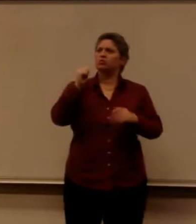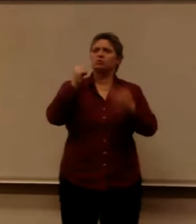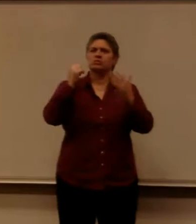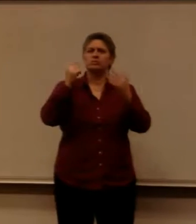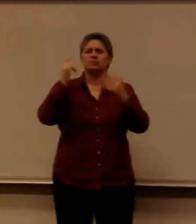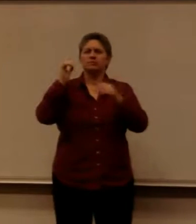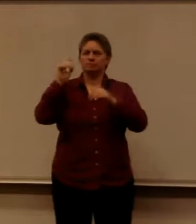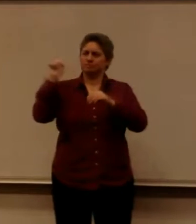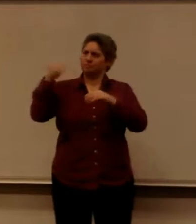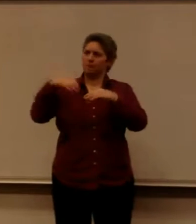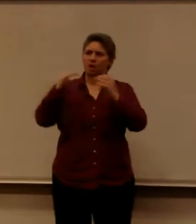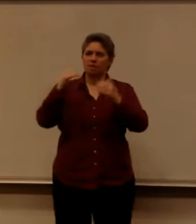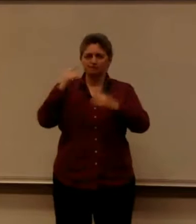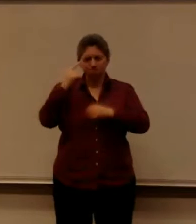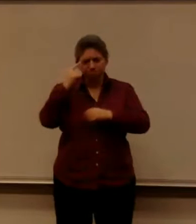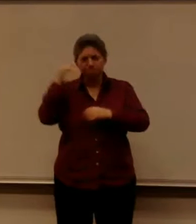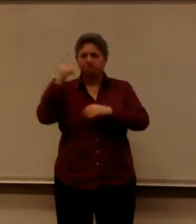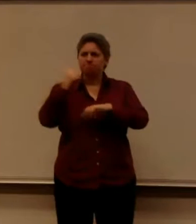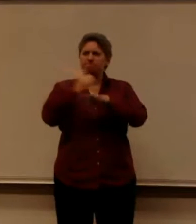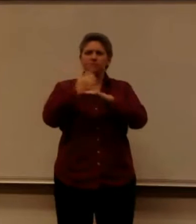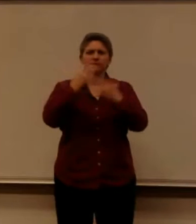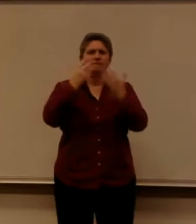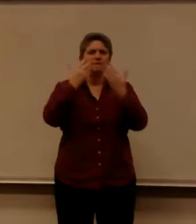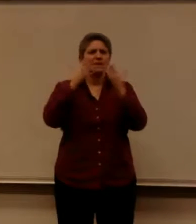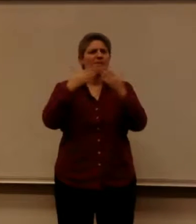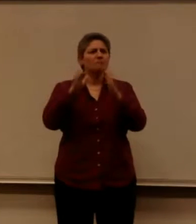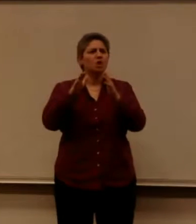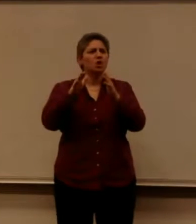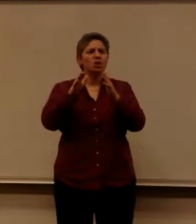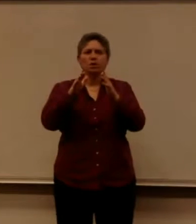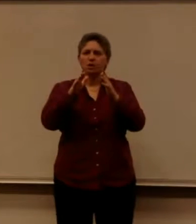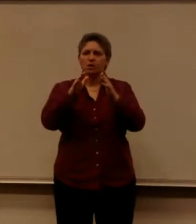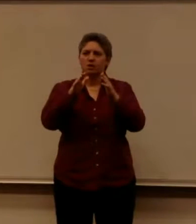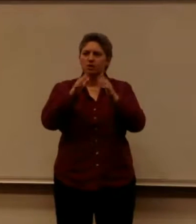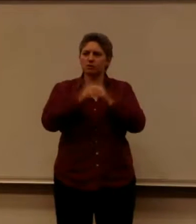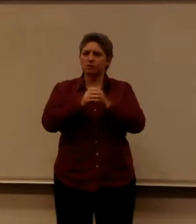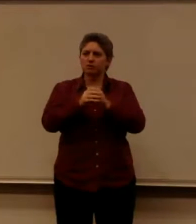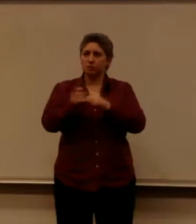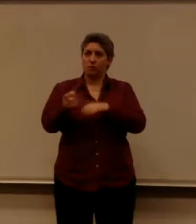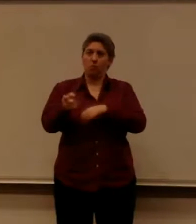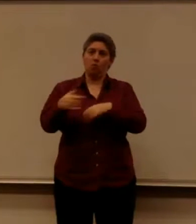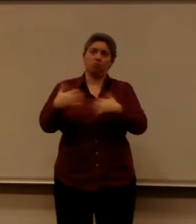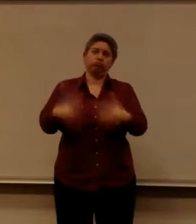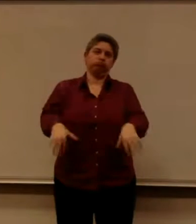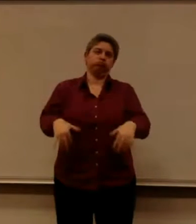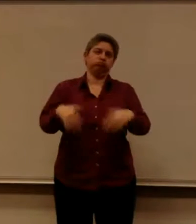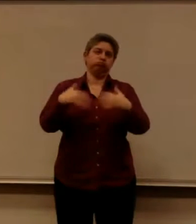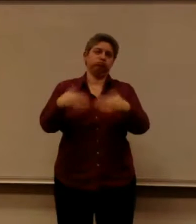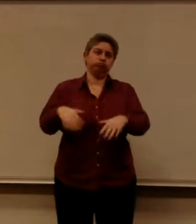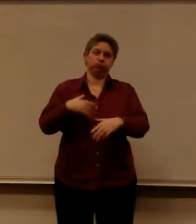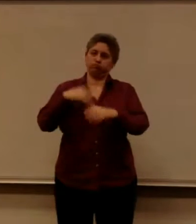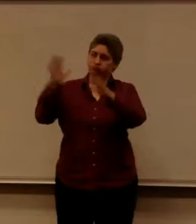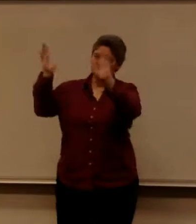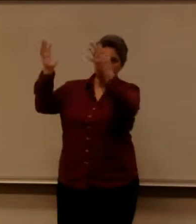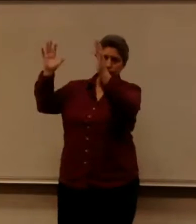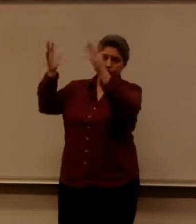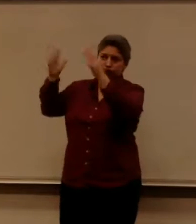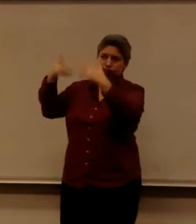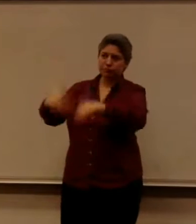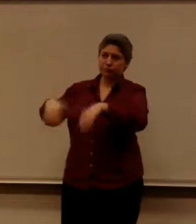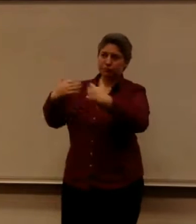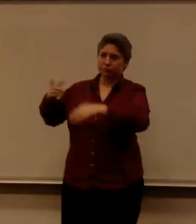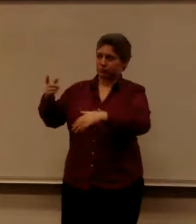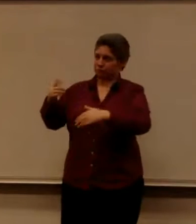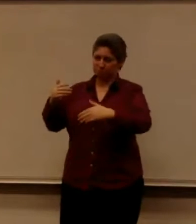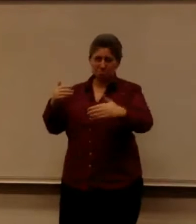I already mentioned about the use of the Scottish Government setting up a Facebook page for people to make contributions. What